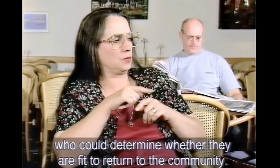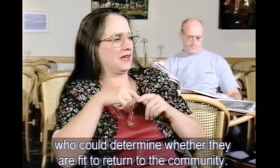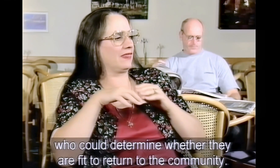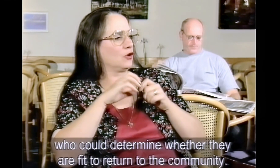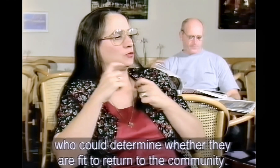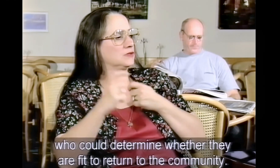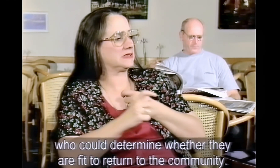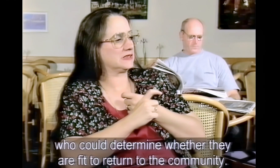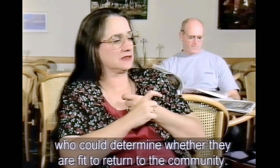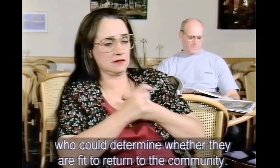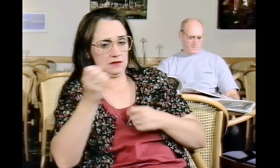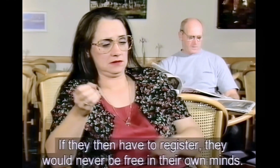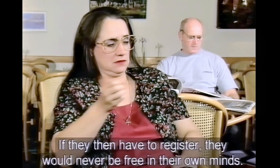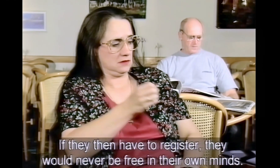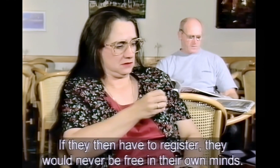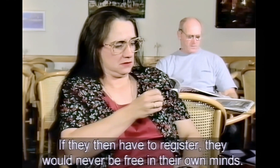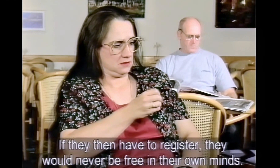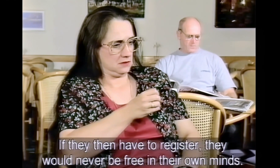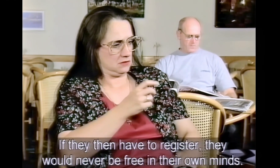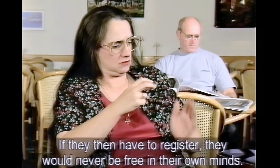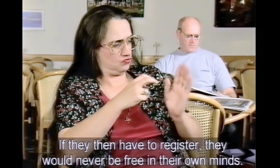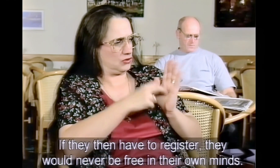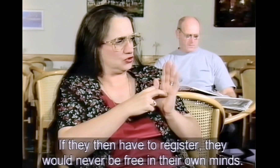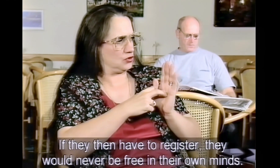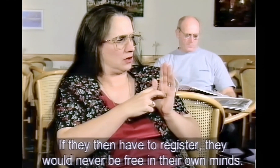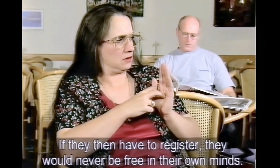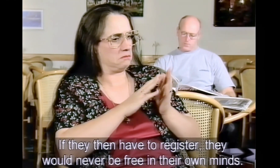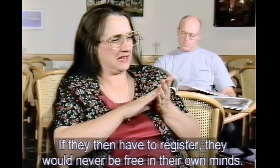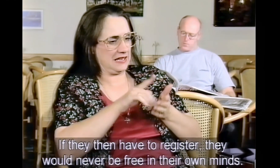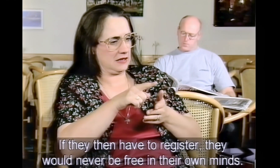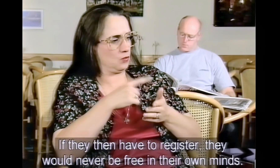If they then have to register, that would mean that they would never be free in their own minds.